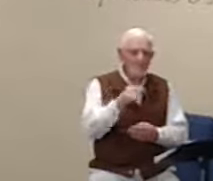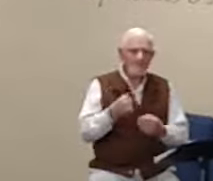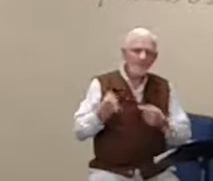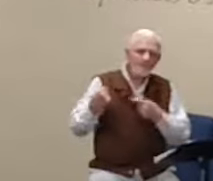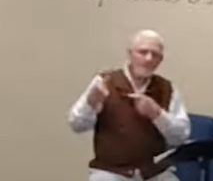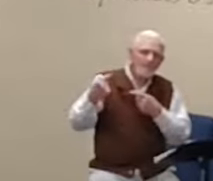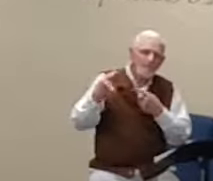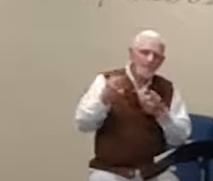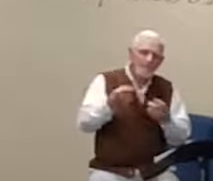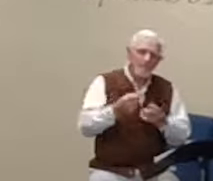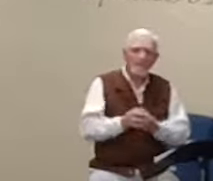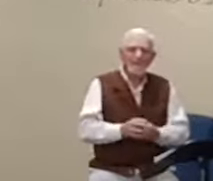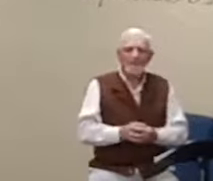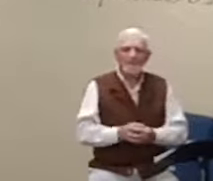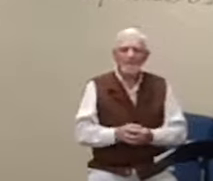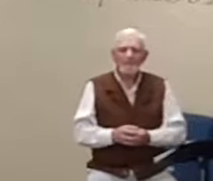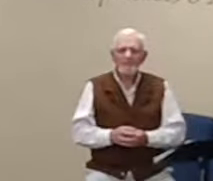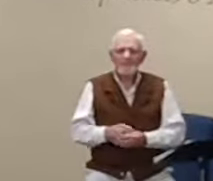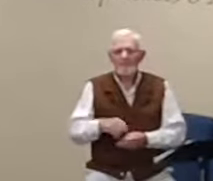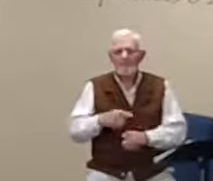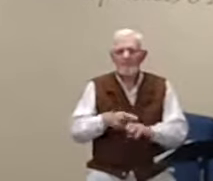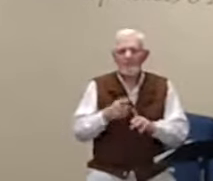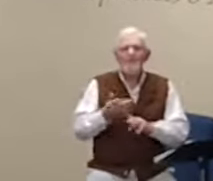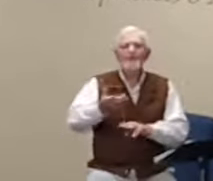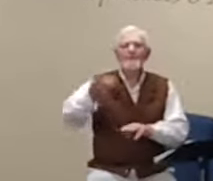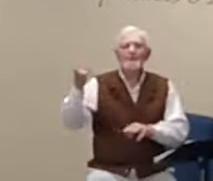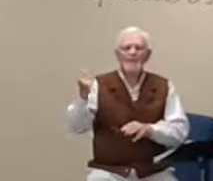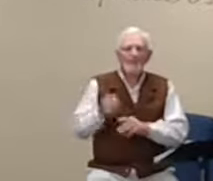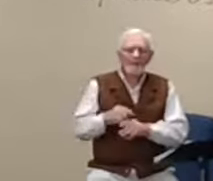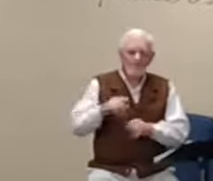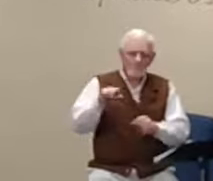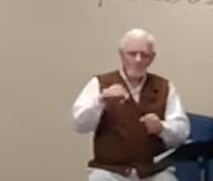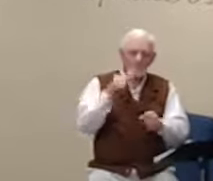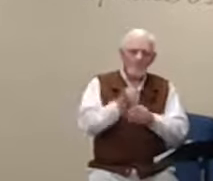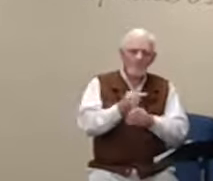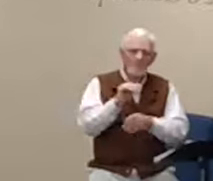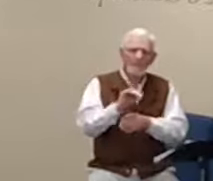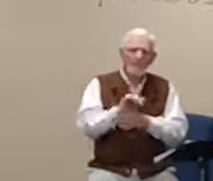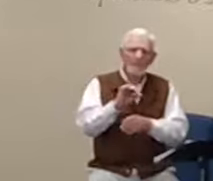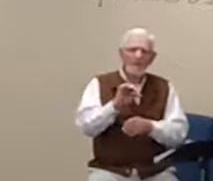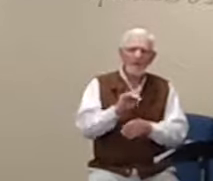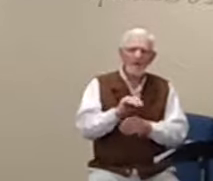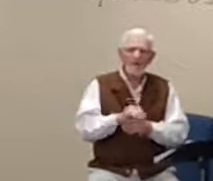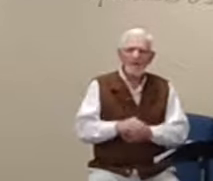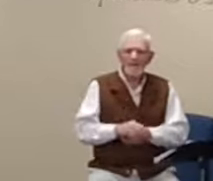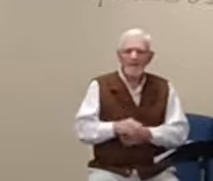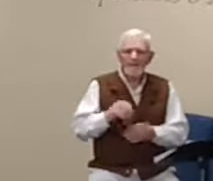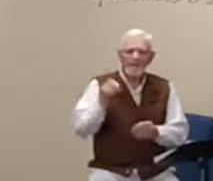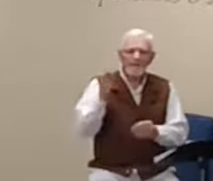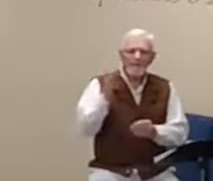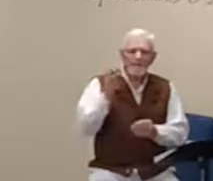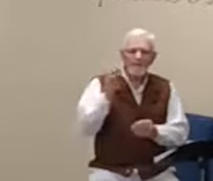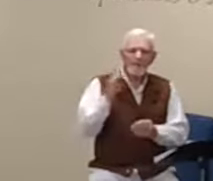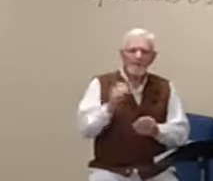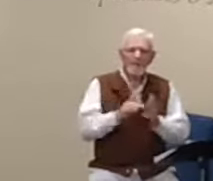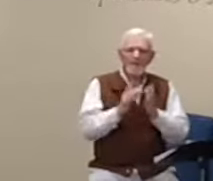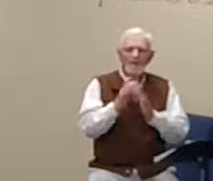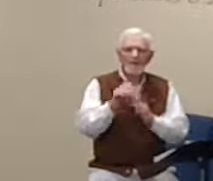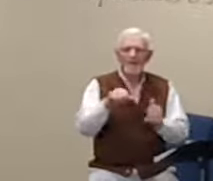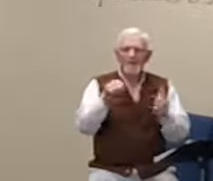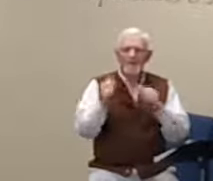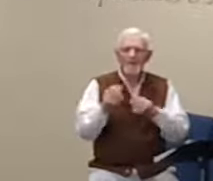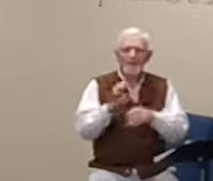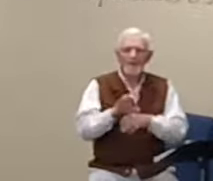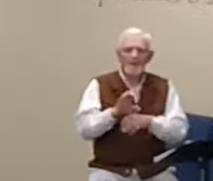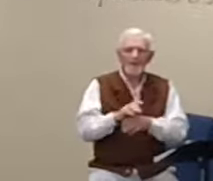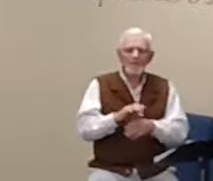kind of kamikazes for Christ, I say, because I graduated on a Friday night, got to preach in the Bible Baptist pulpit Saturday,